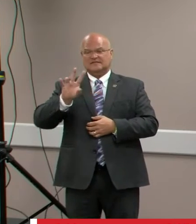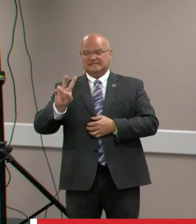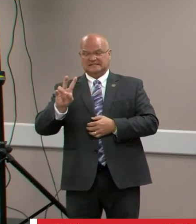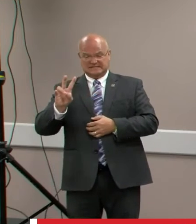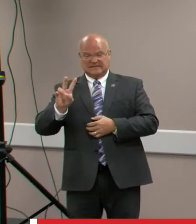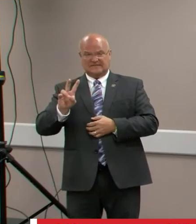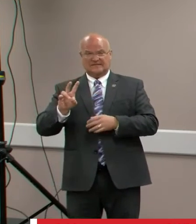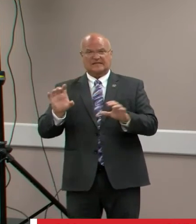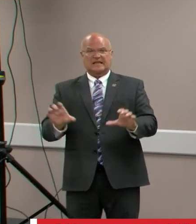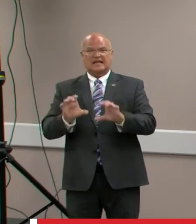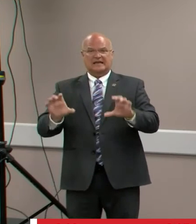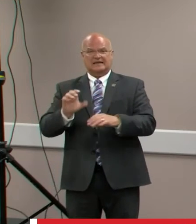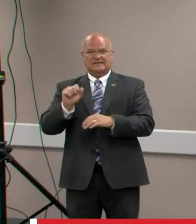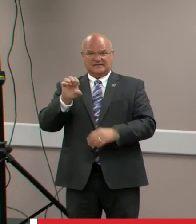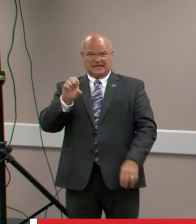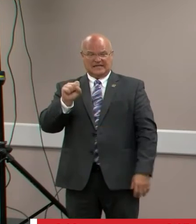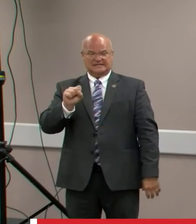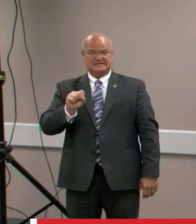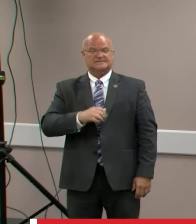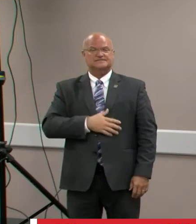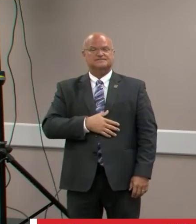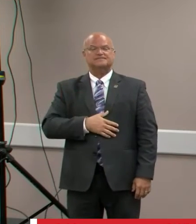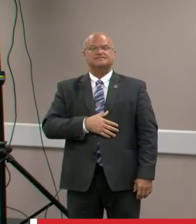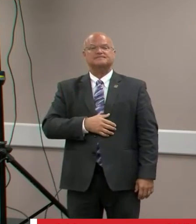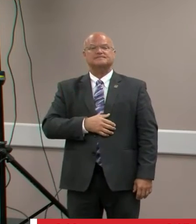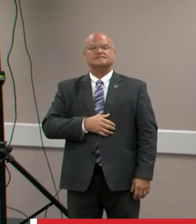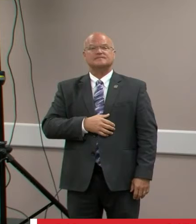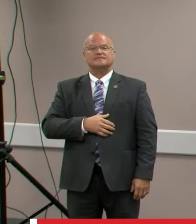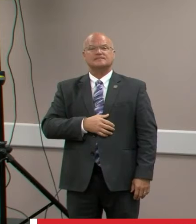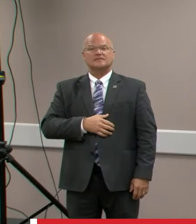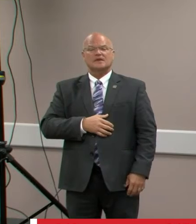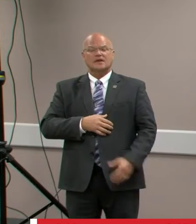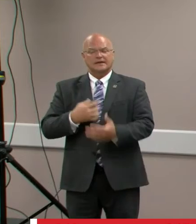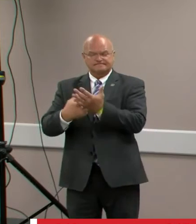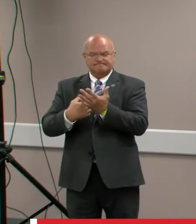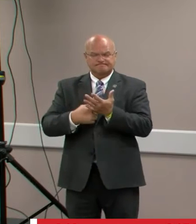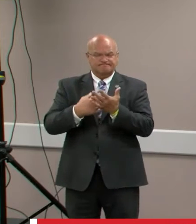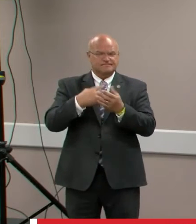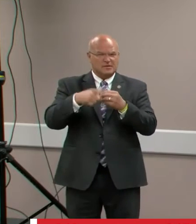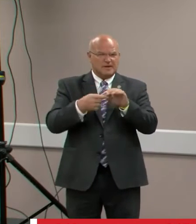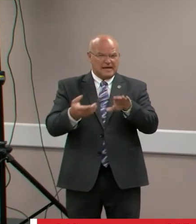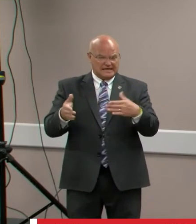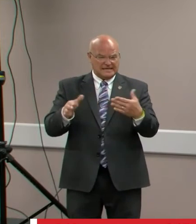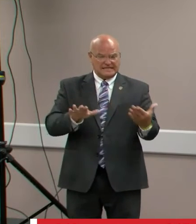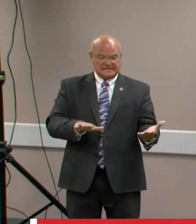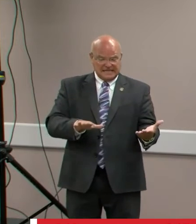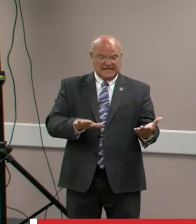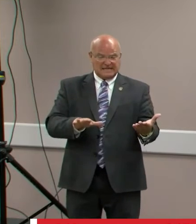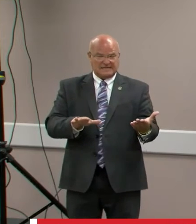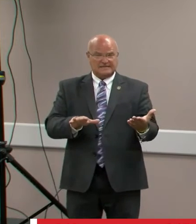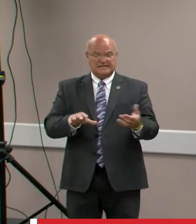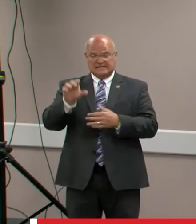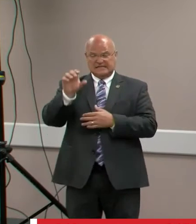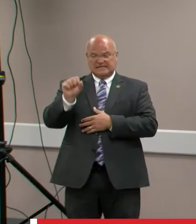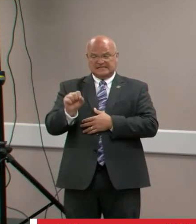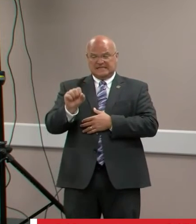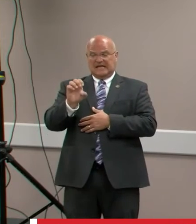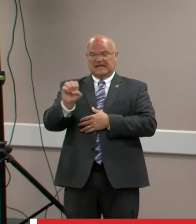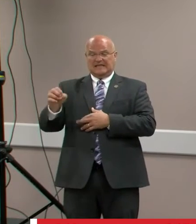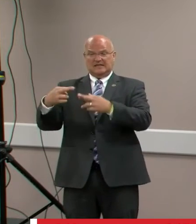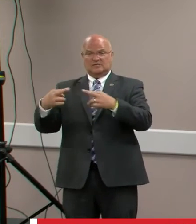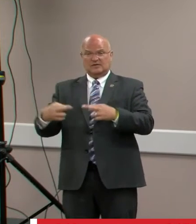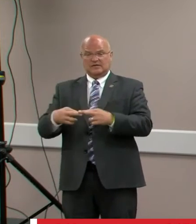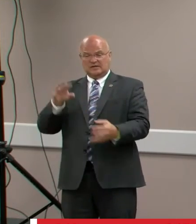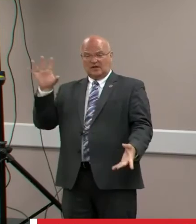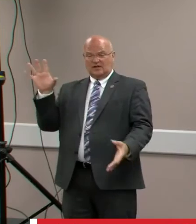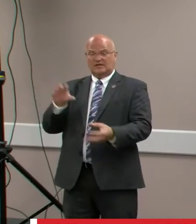257 active cases. We've talked about deaths. In Southeast region, we've had